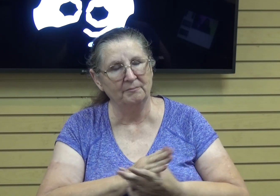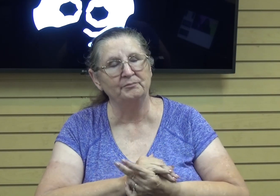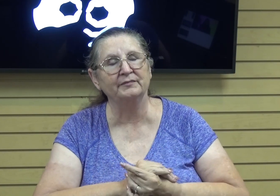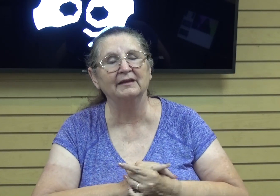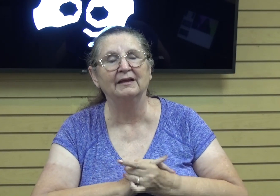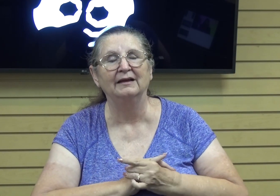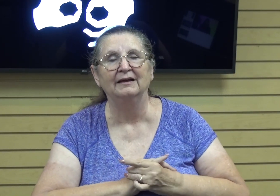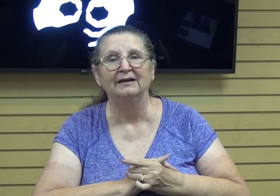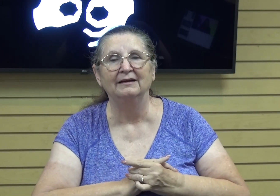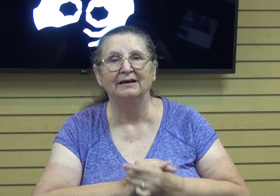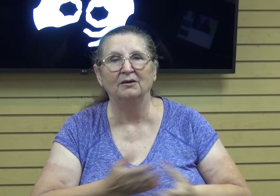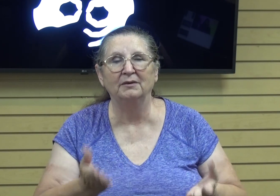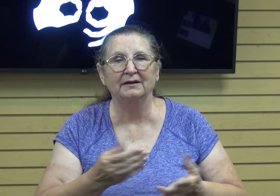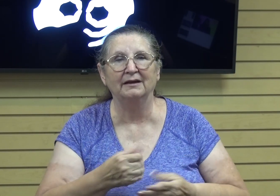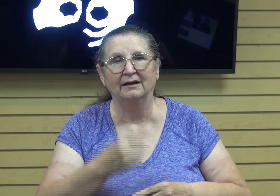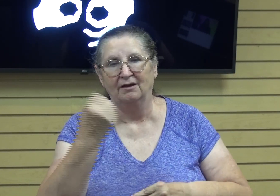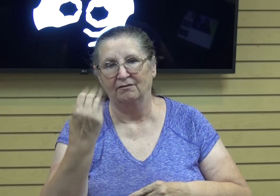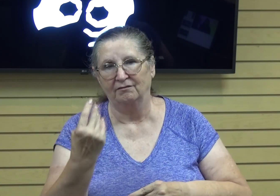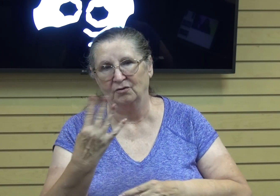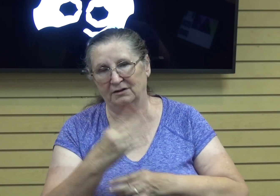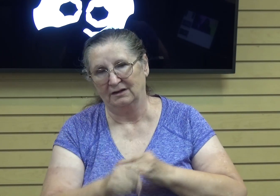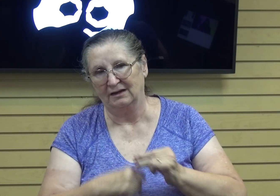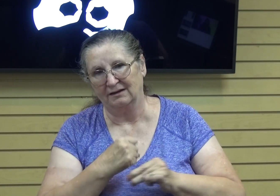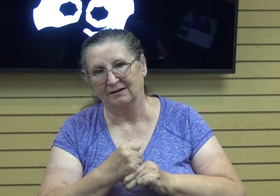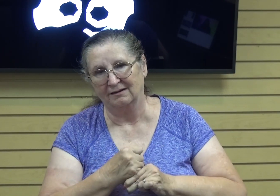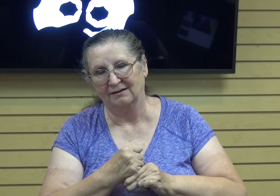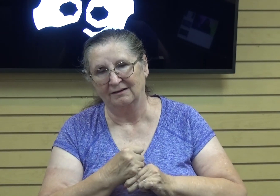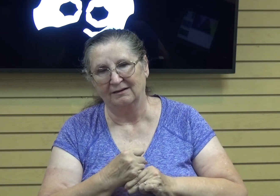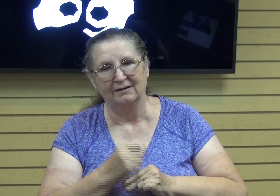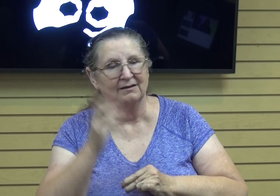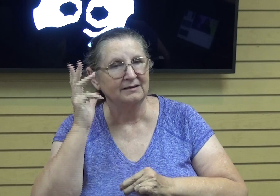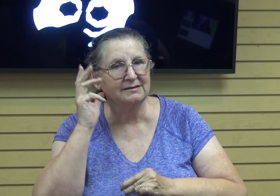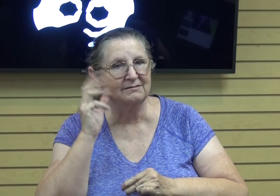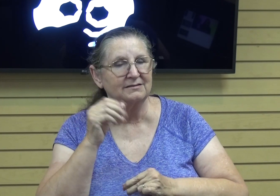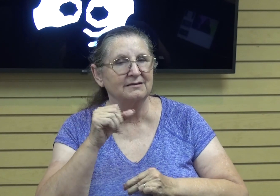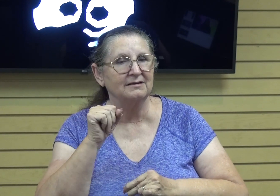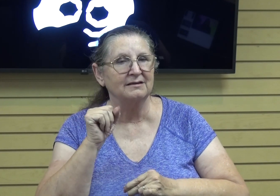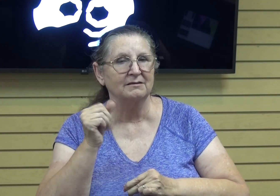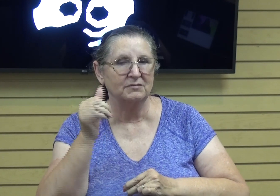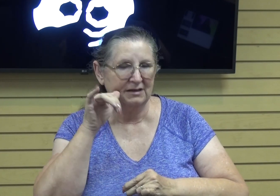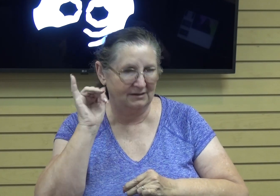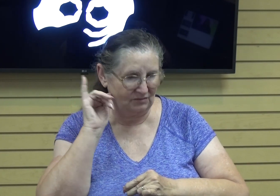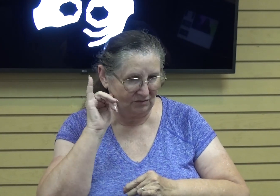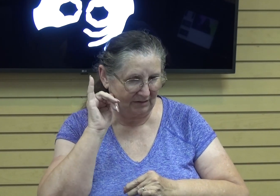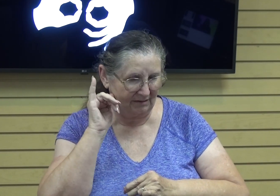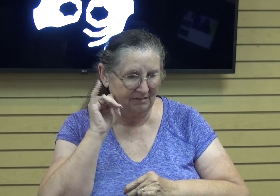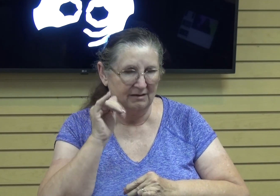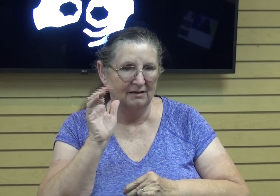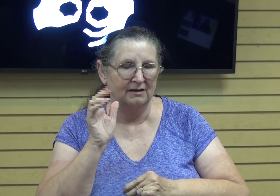I've been here for 14 years, and as I was listening to Steve yesterday saying that we have to share